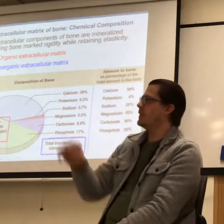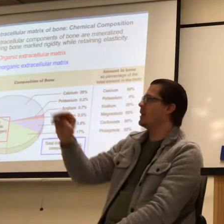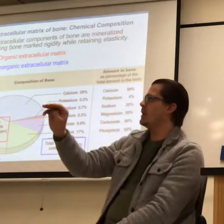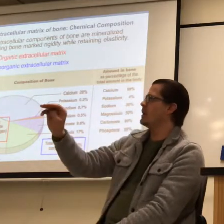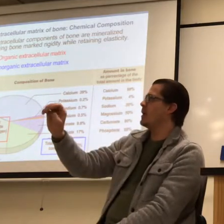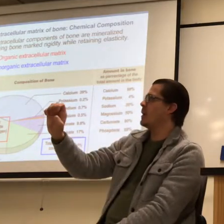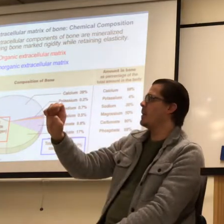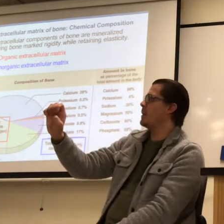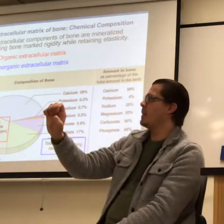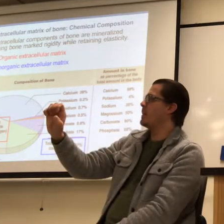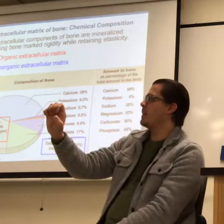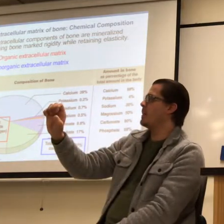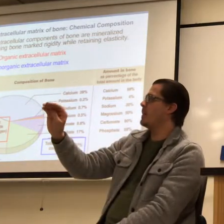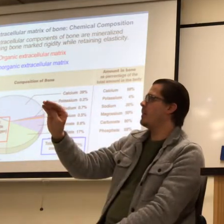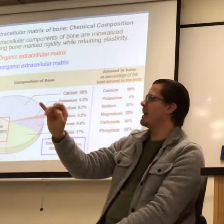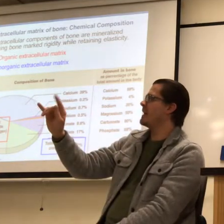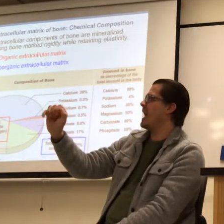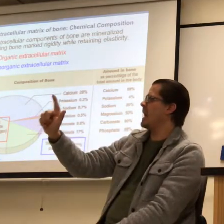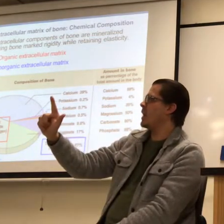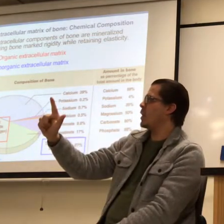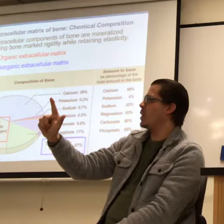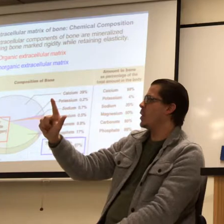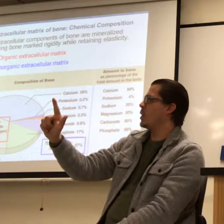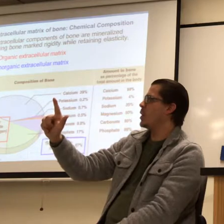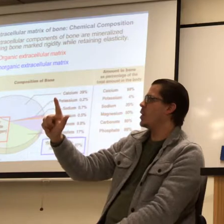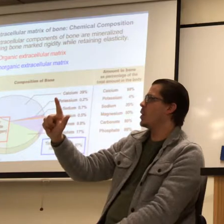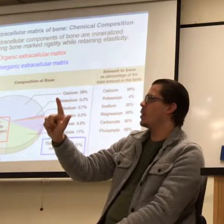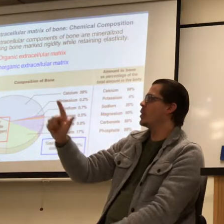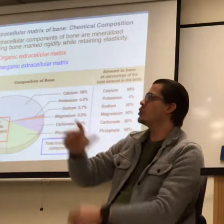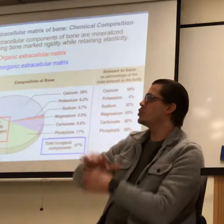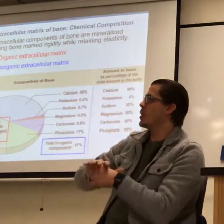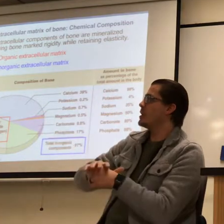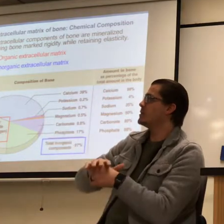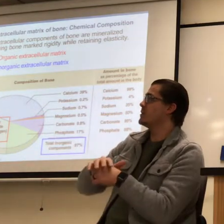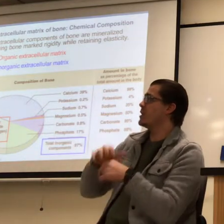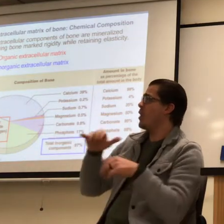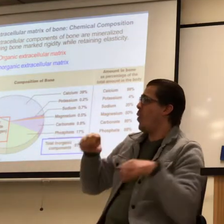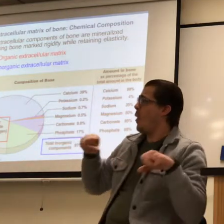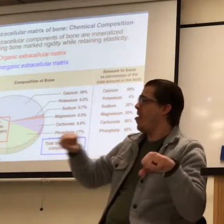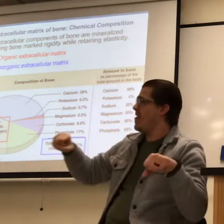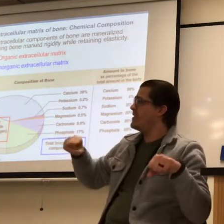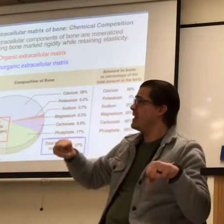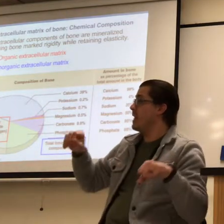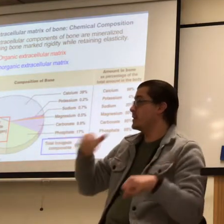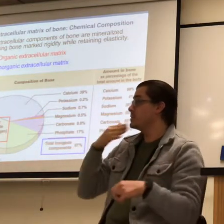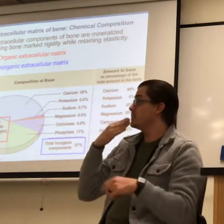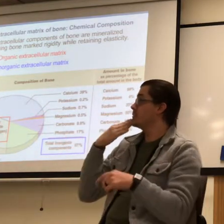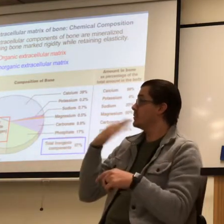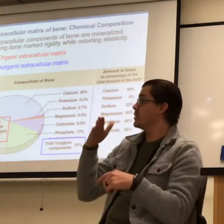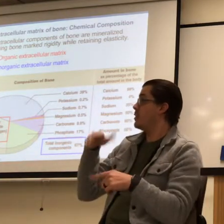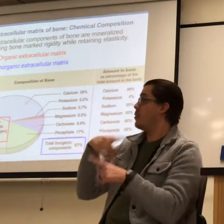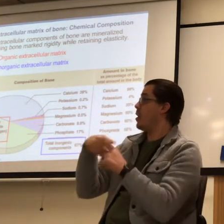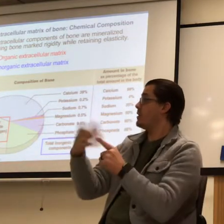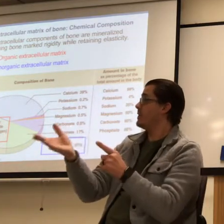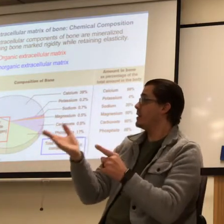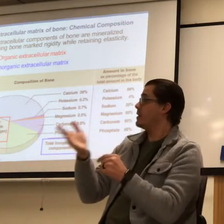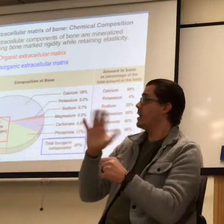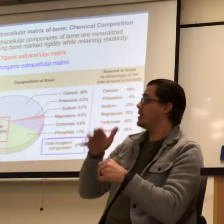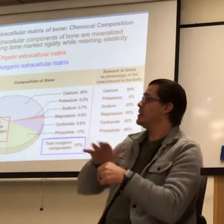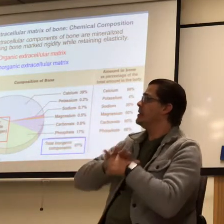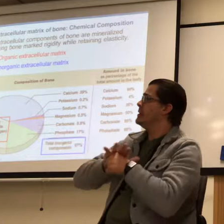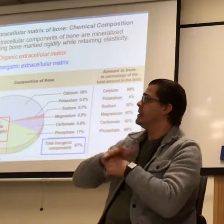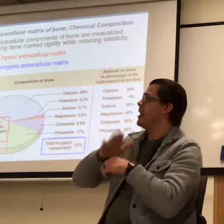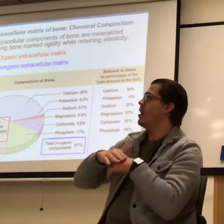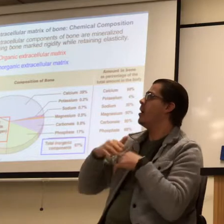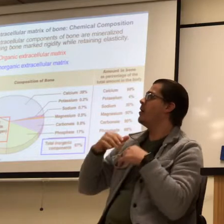That's why heavy weightlifting is a good thing. Resistance training, mechanical stress, weight-bearing exercise. Those are stresses on the body. If you can